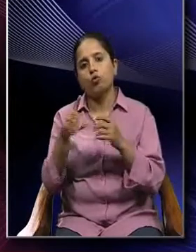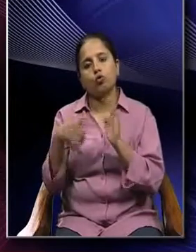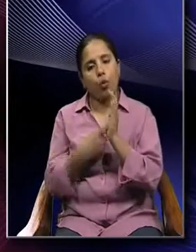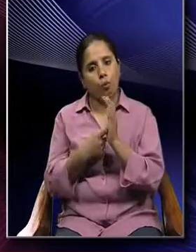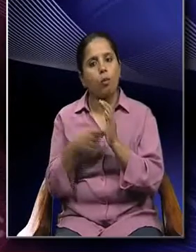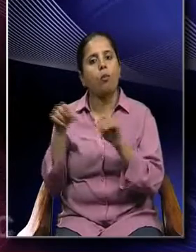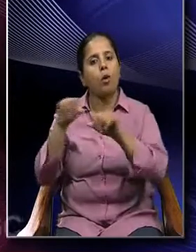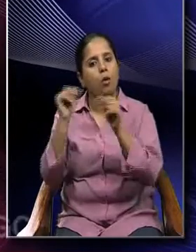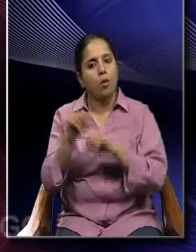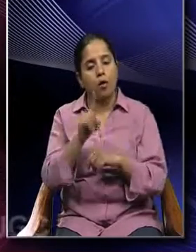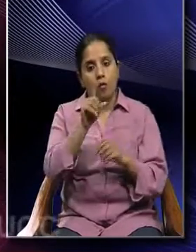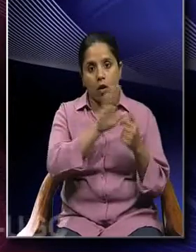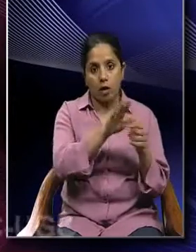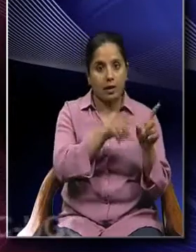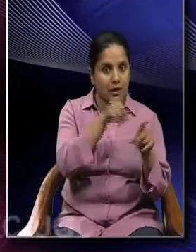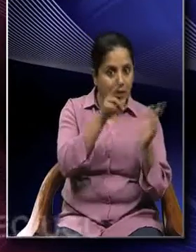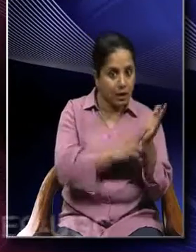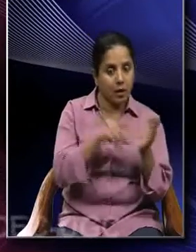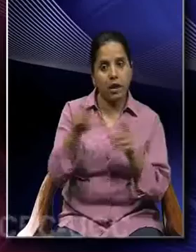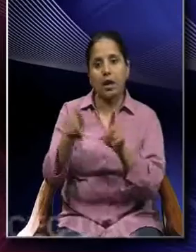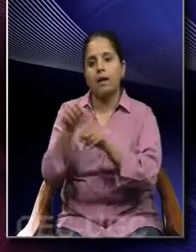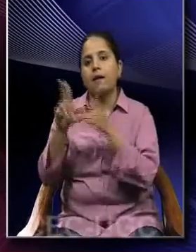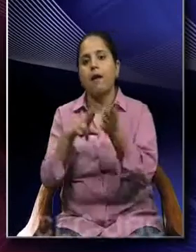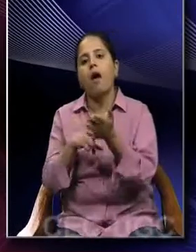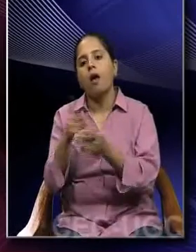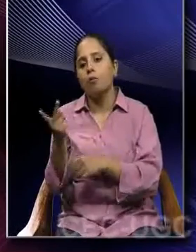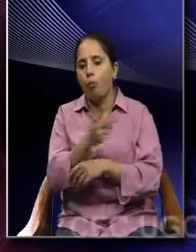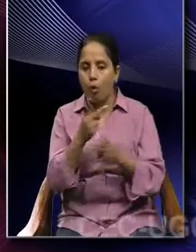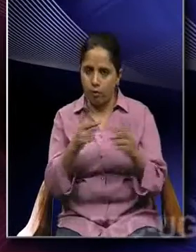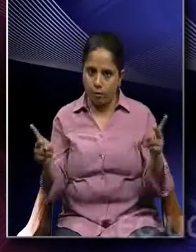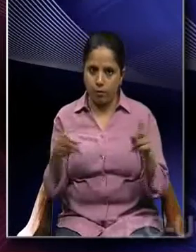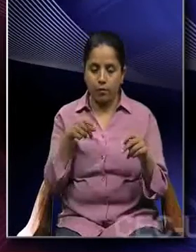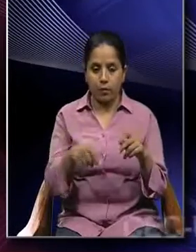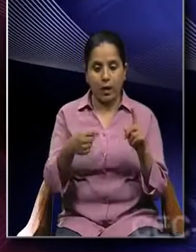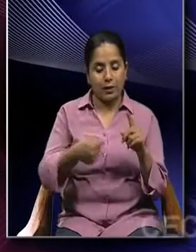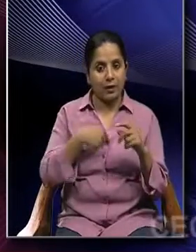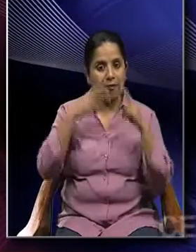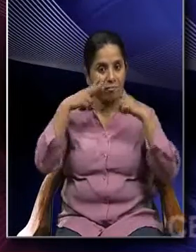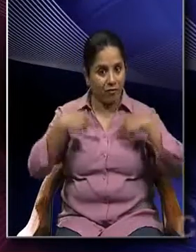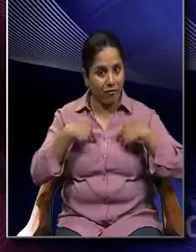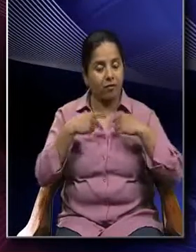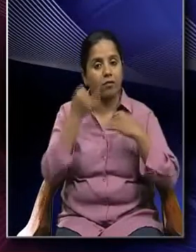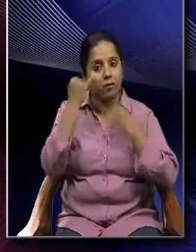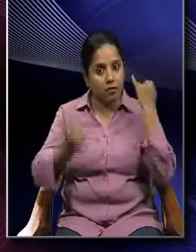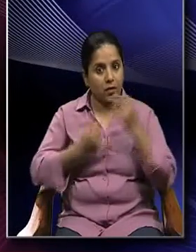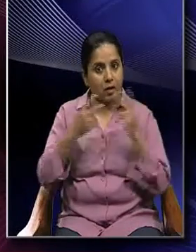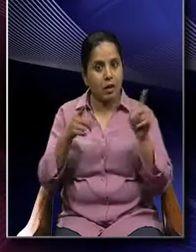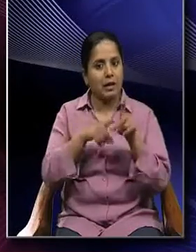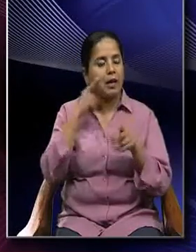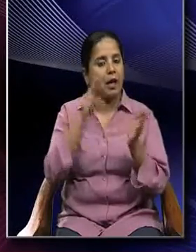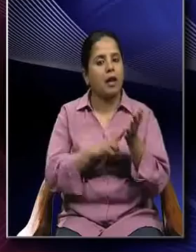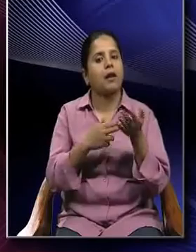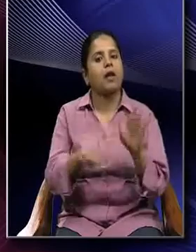is represented by yin, another is represented by yang. So self-discovery implies discovery of yin nature of